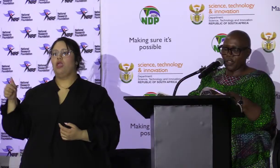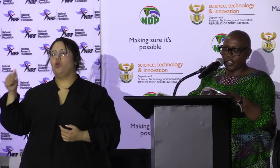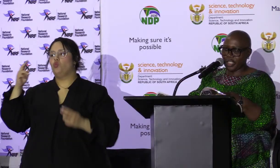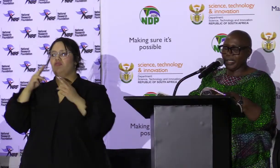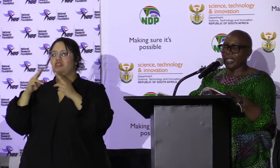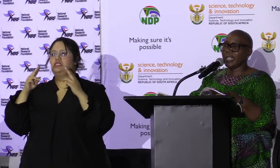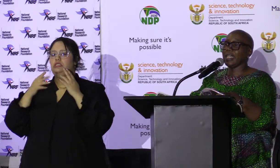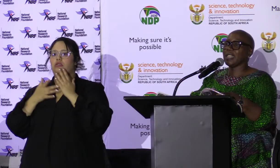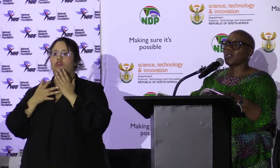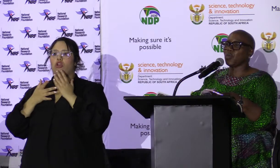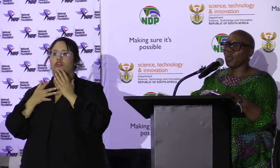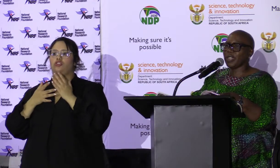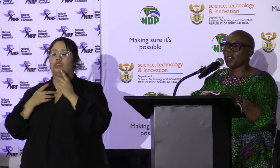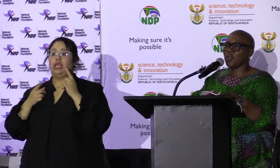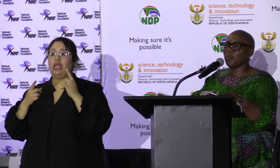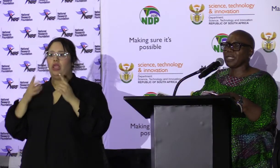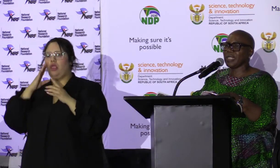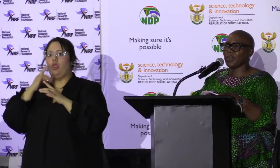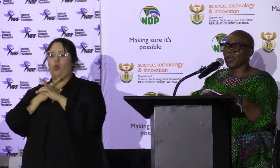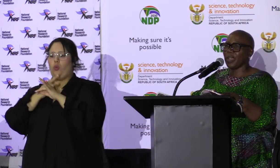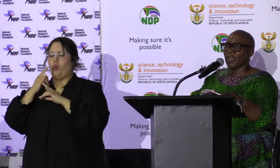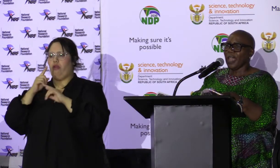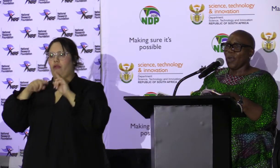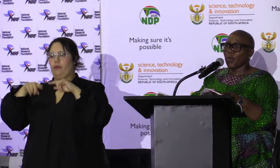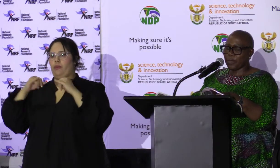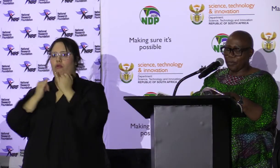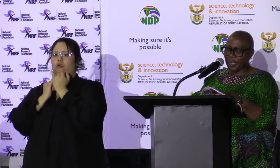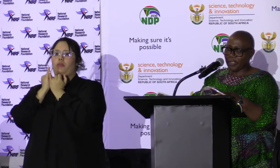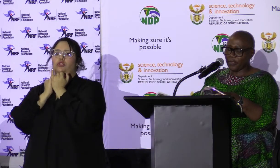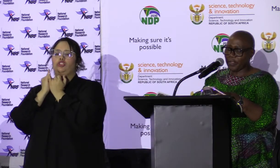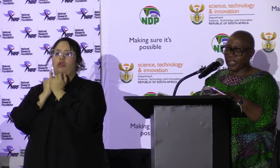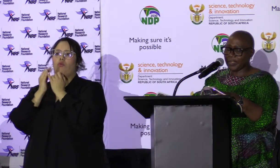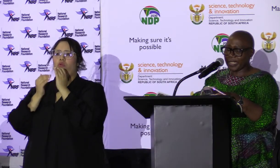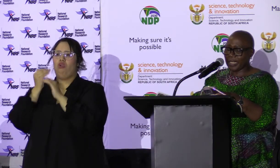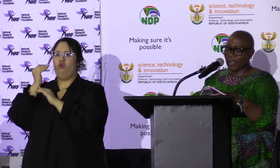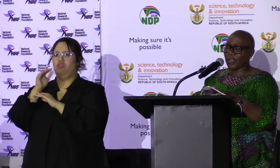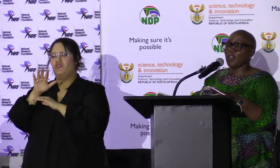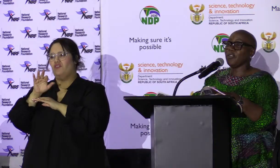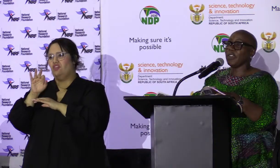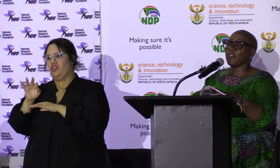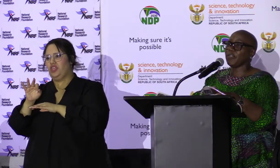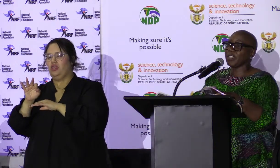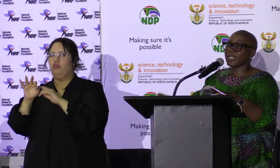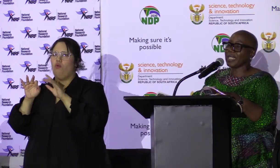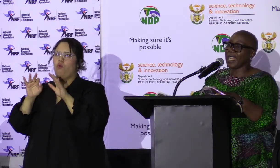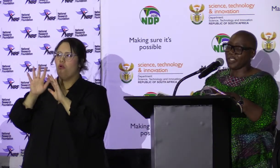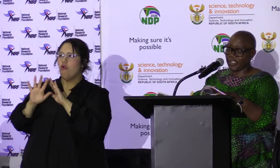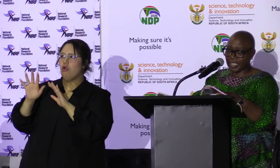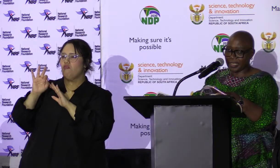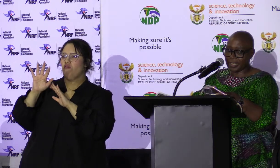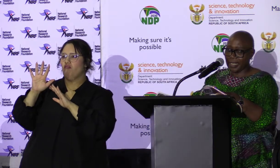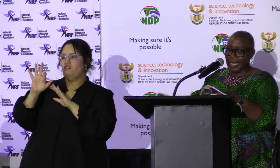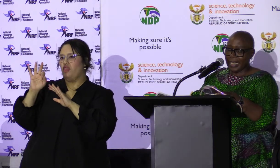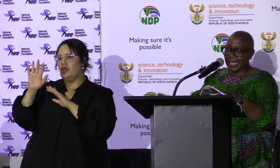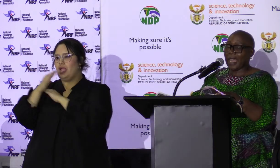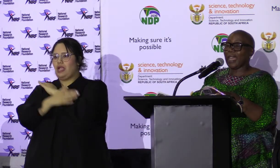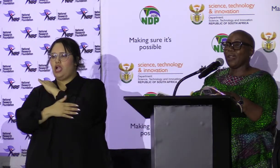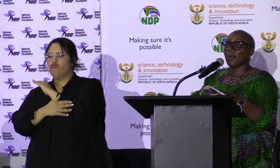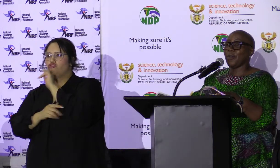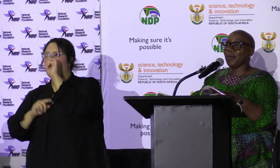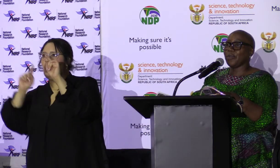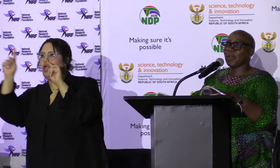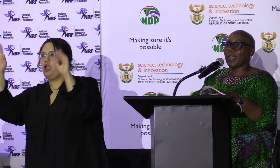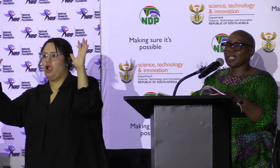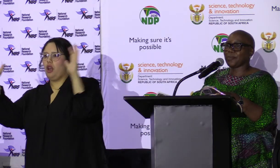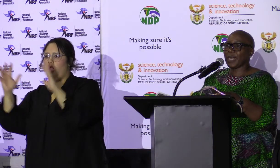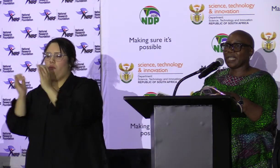on Technology. He has won competing with more than 53 on over 53 countries.